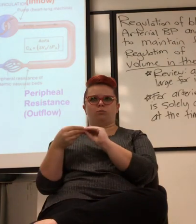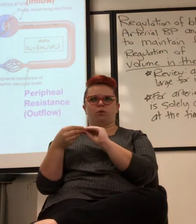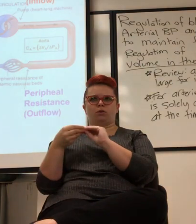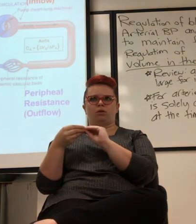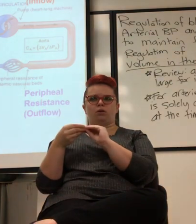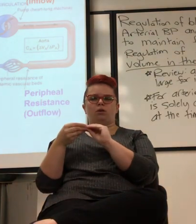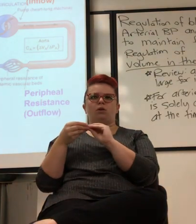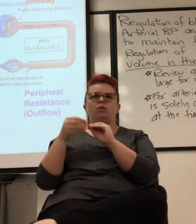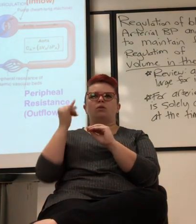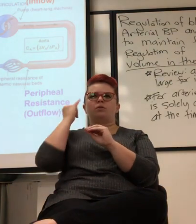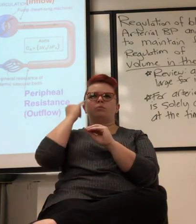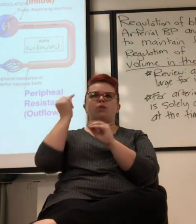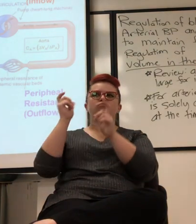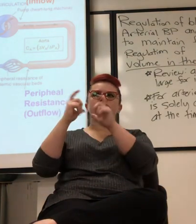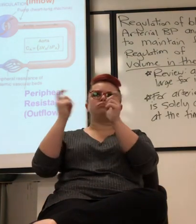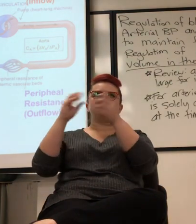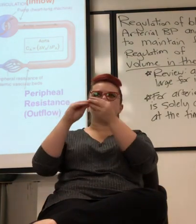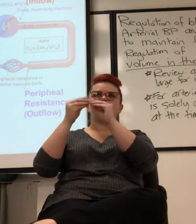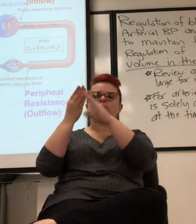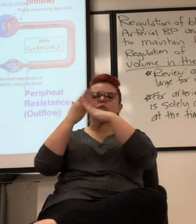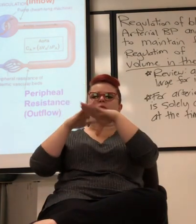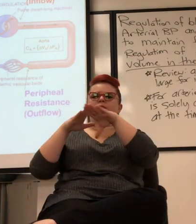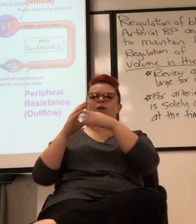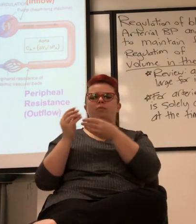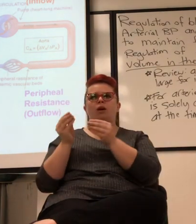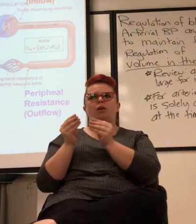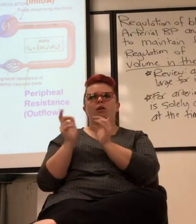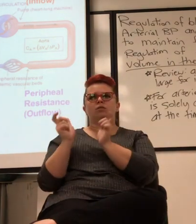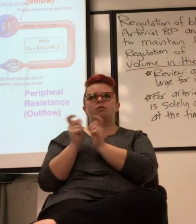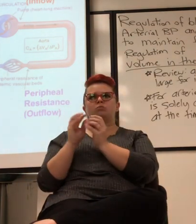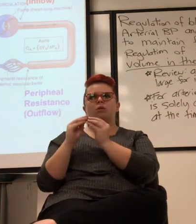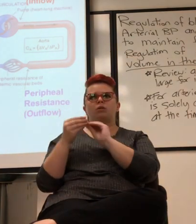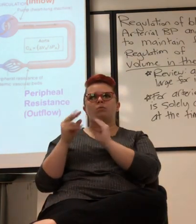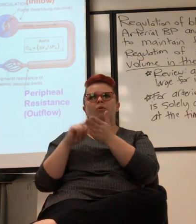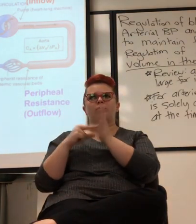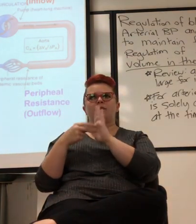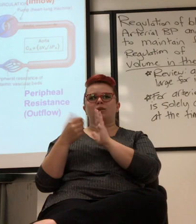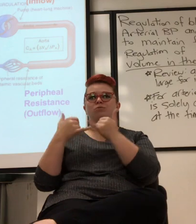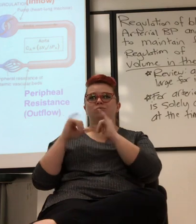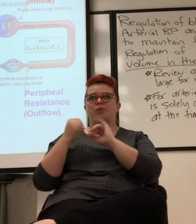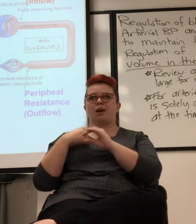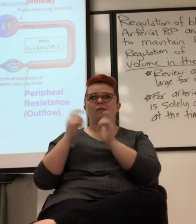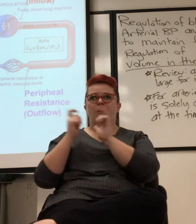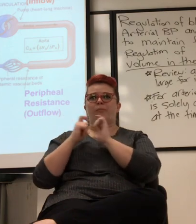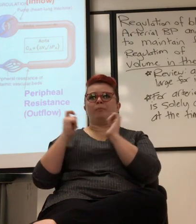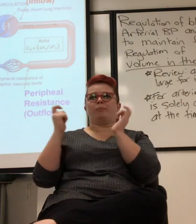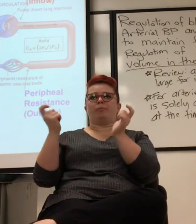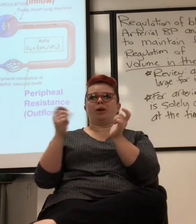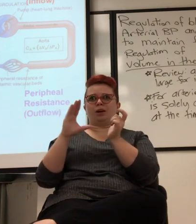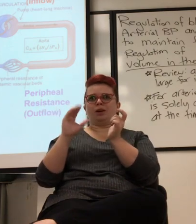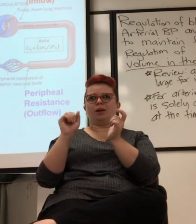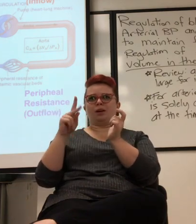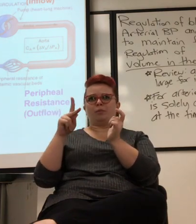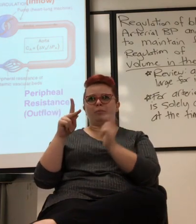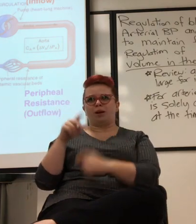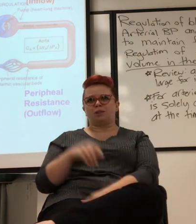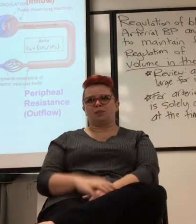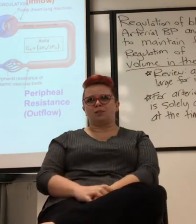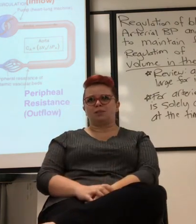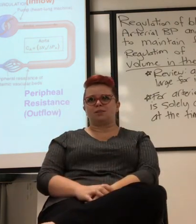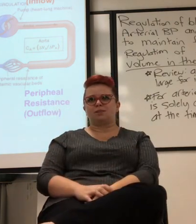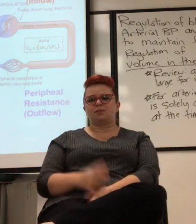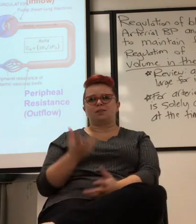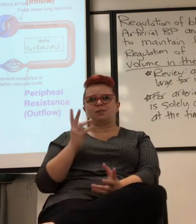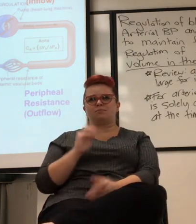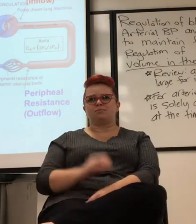imagine dividing a large number by a small number gives you a very large capacitance. Okay, so that's